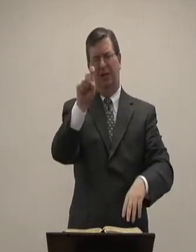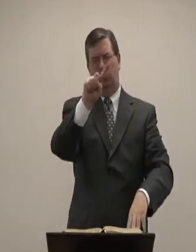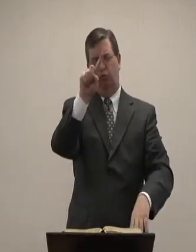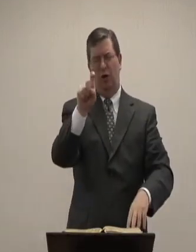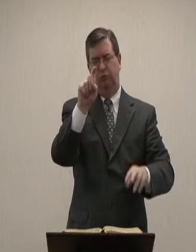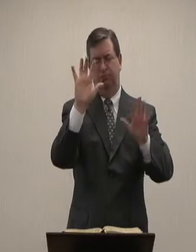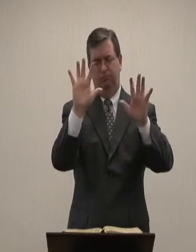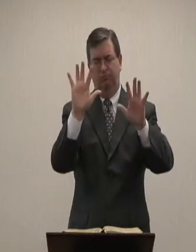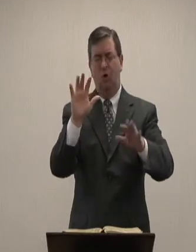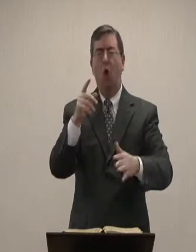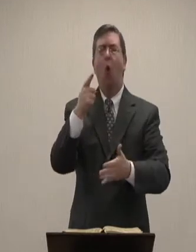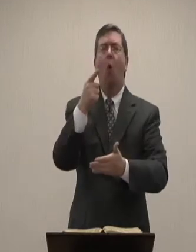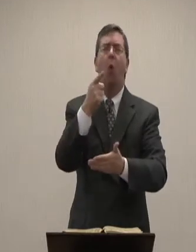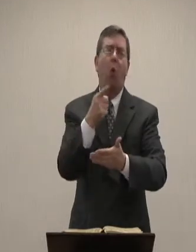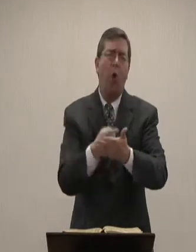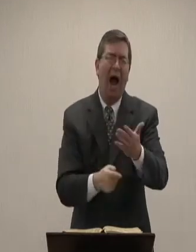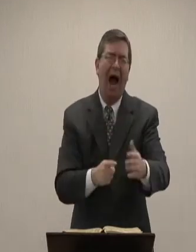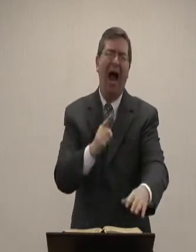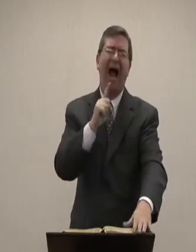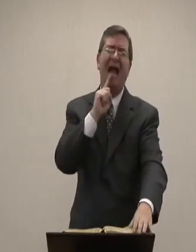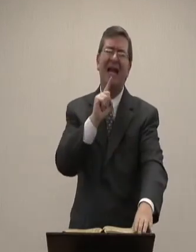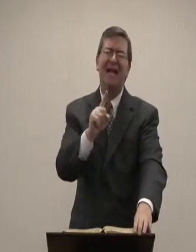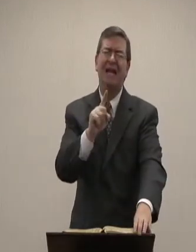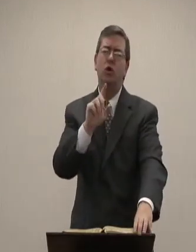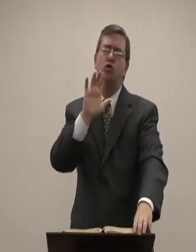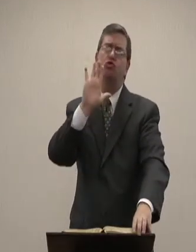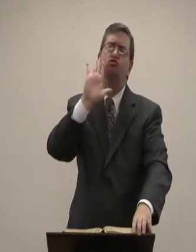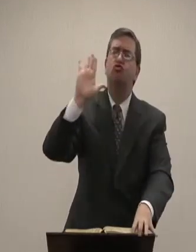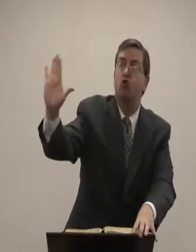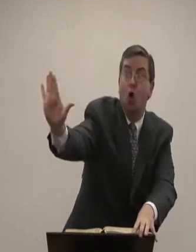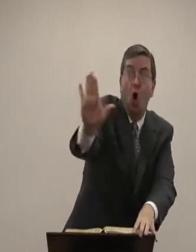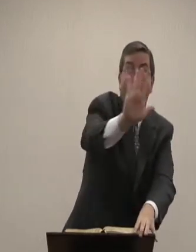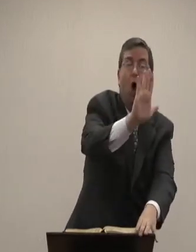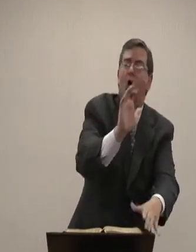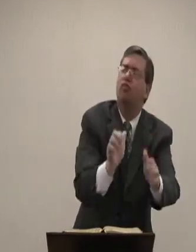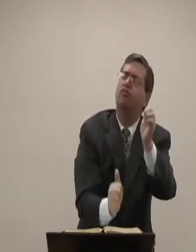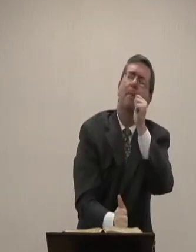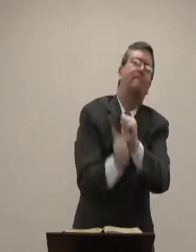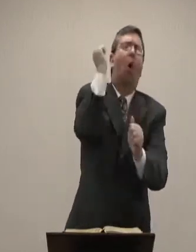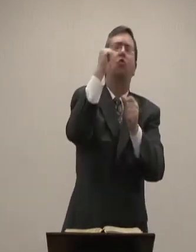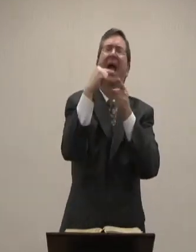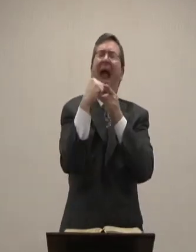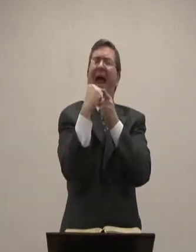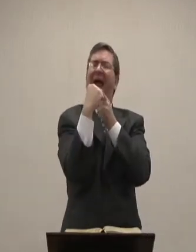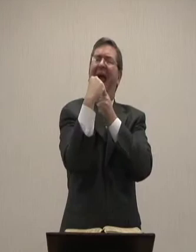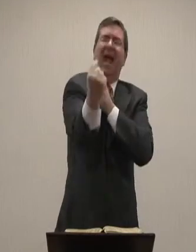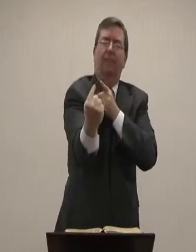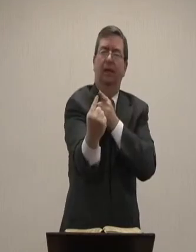I decide. I have a question for you. enemy.